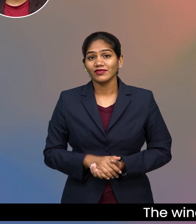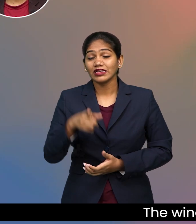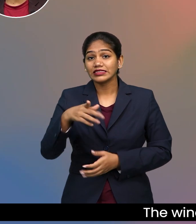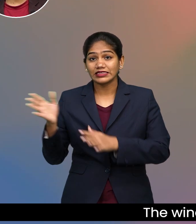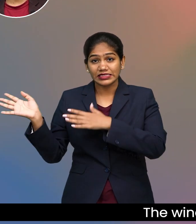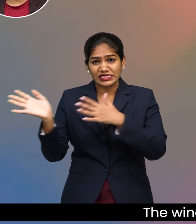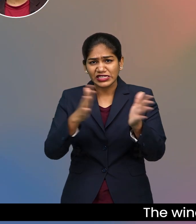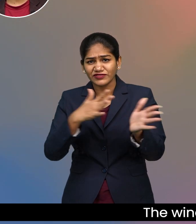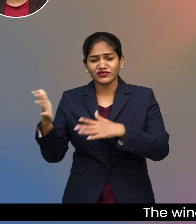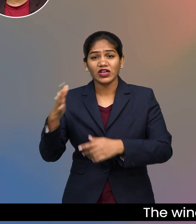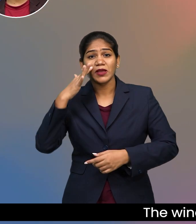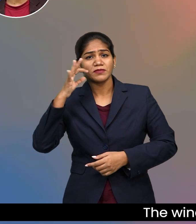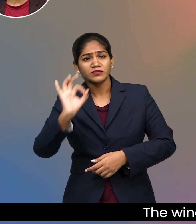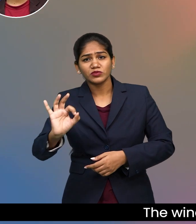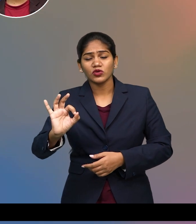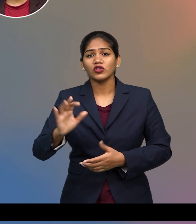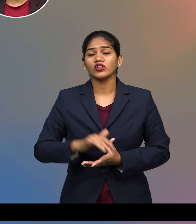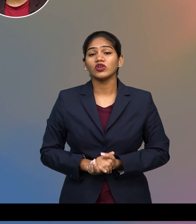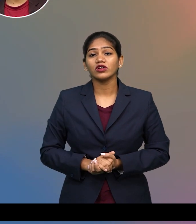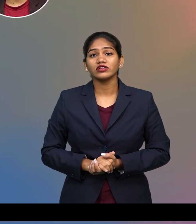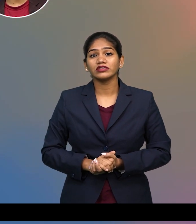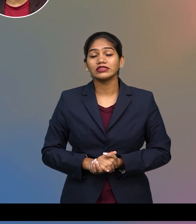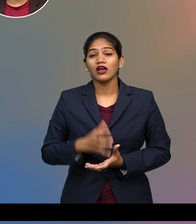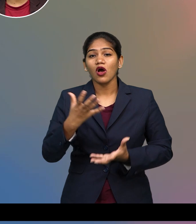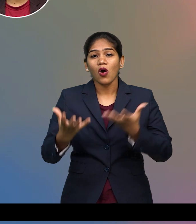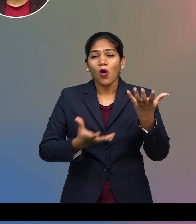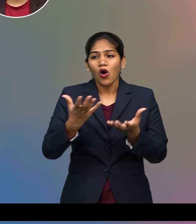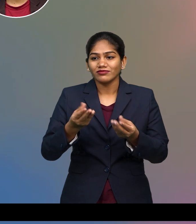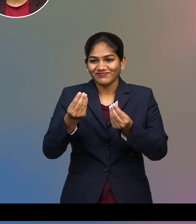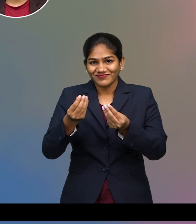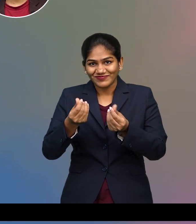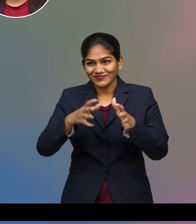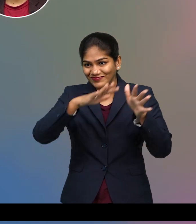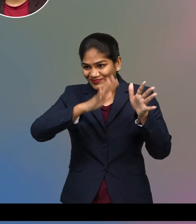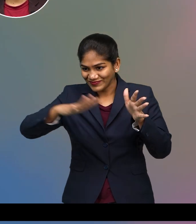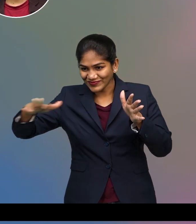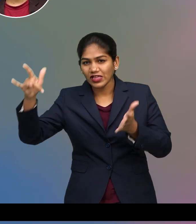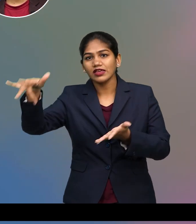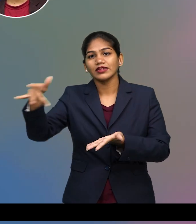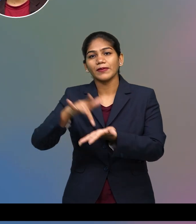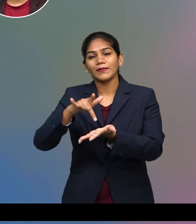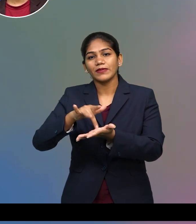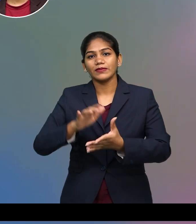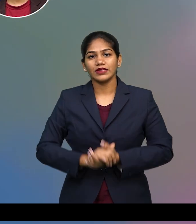The wind is a dominant agent in hot deserts.